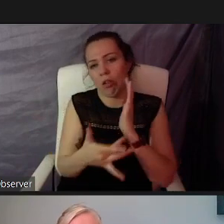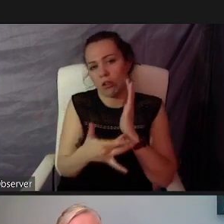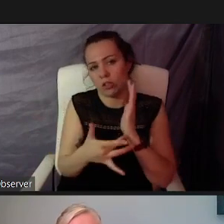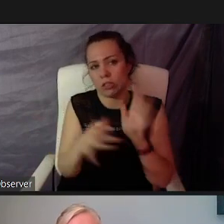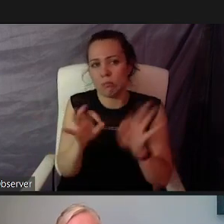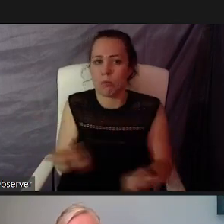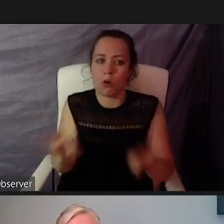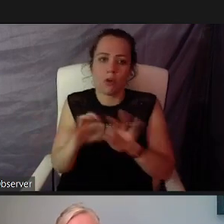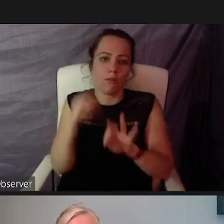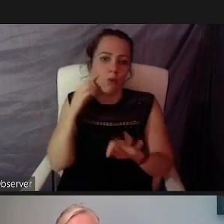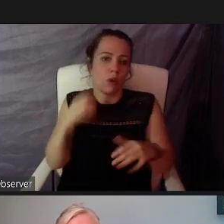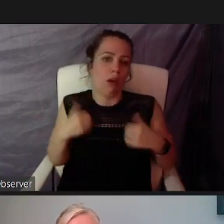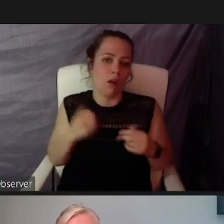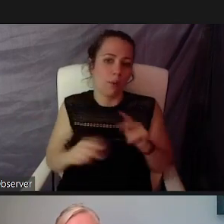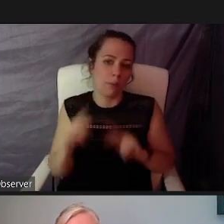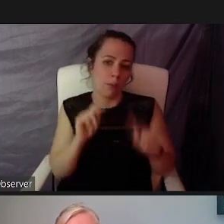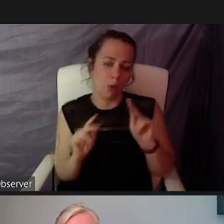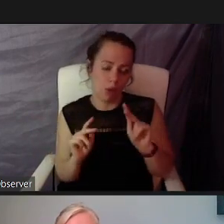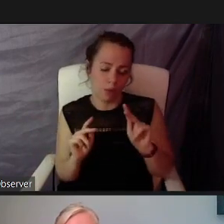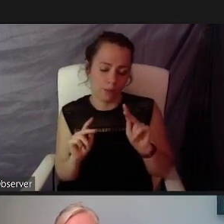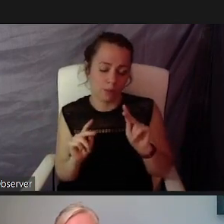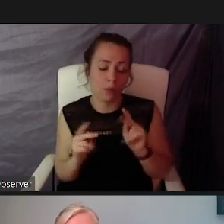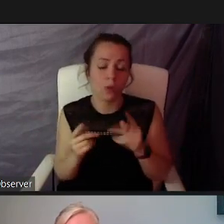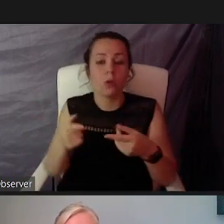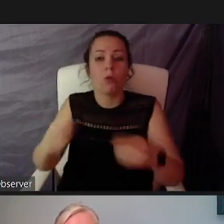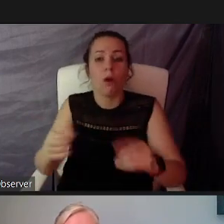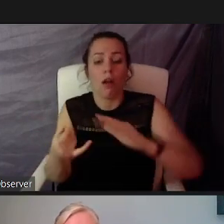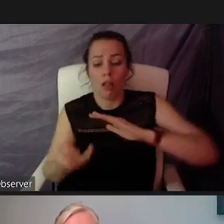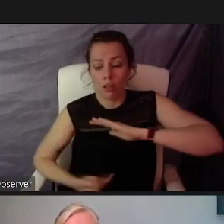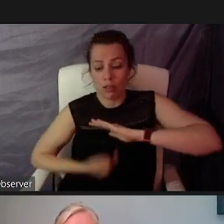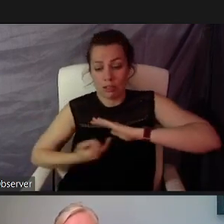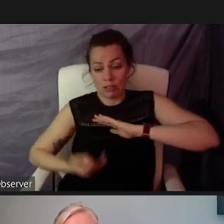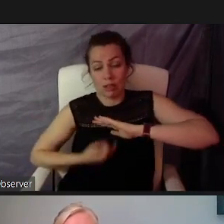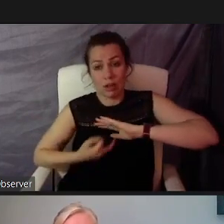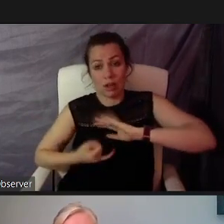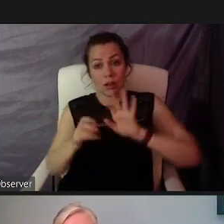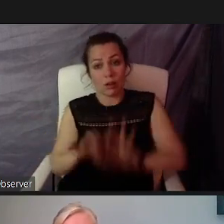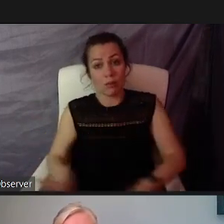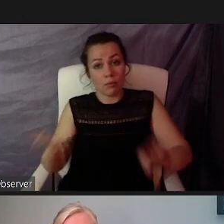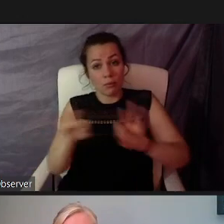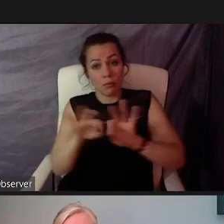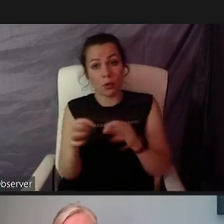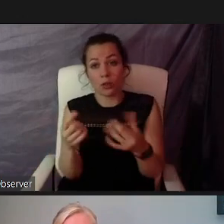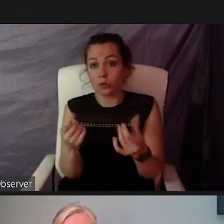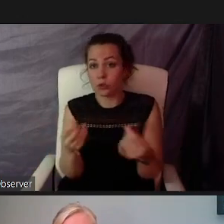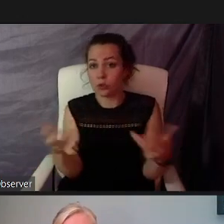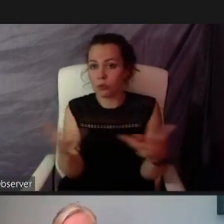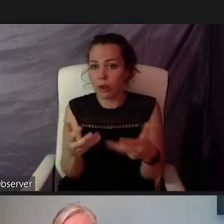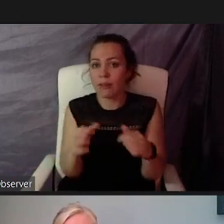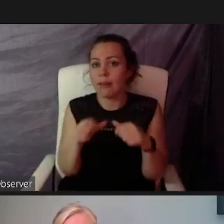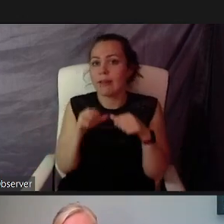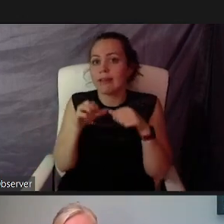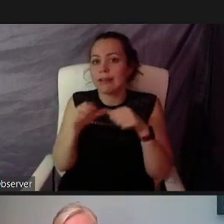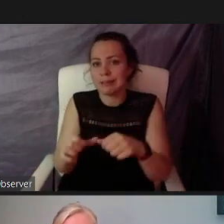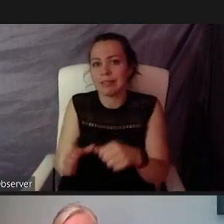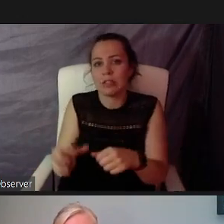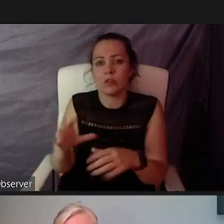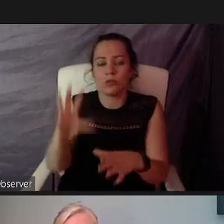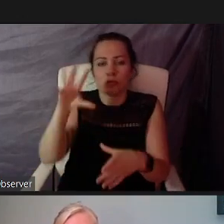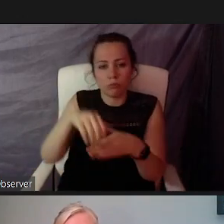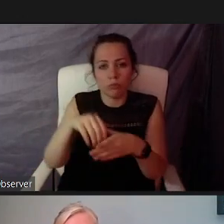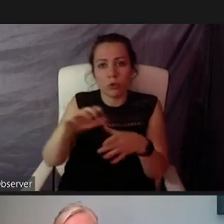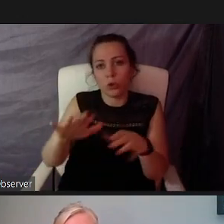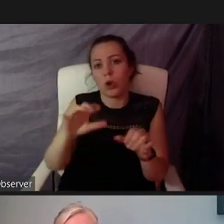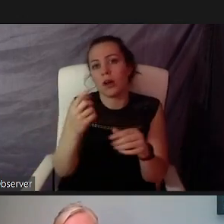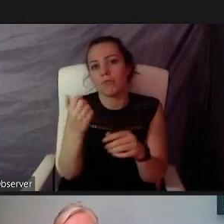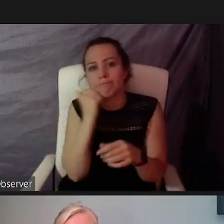isolation, another important thing to do is still to continue, if possible, maintaining your routines to